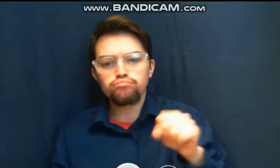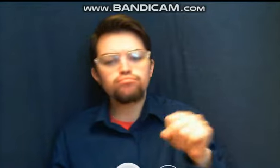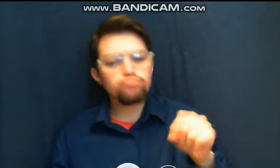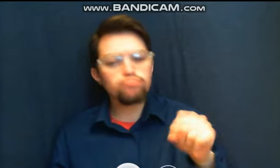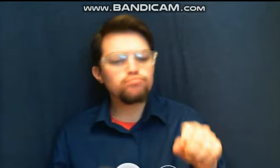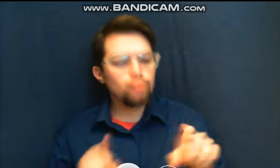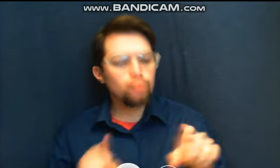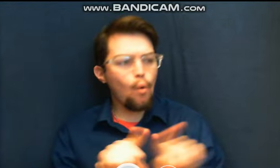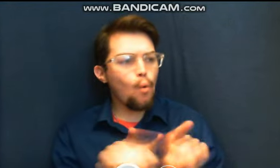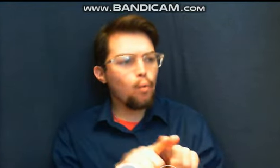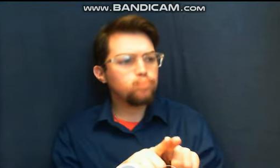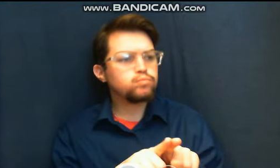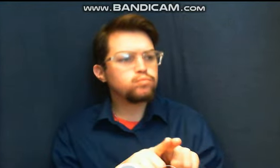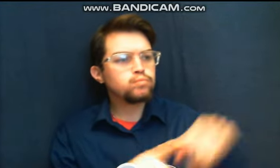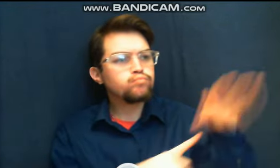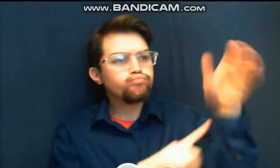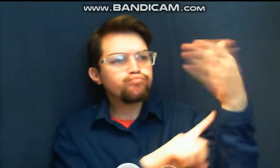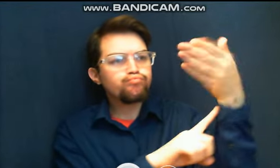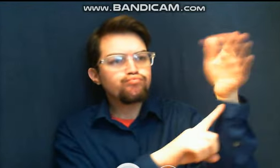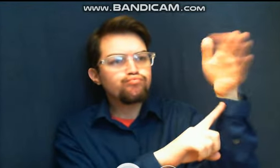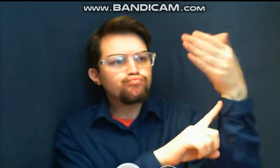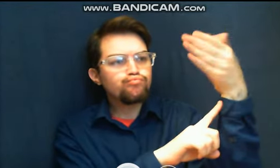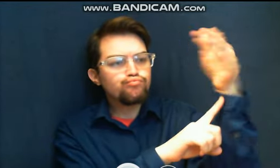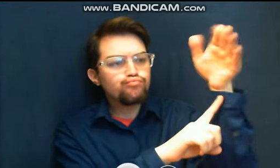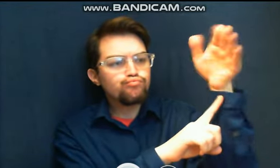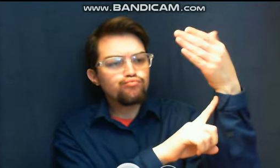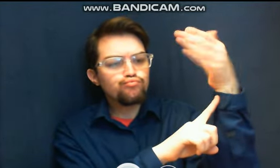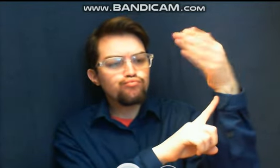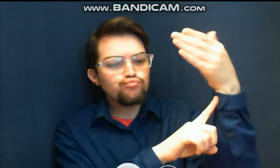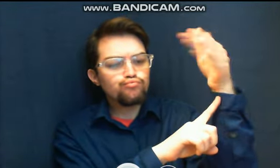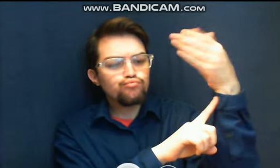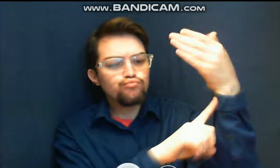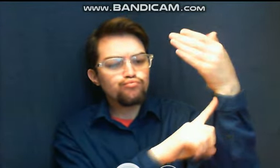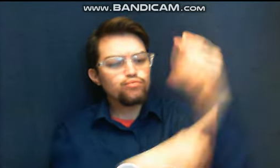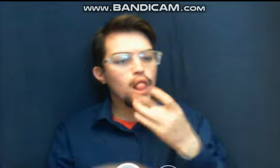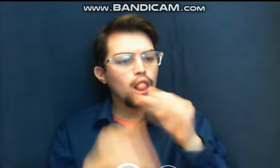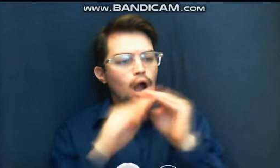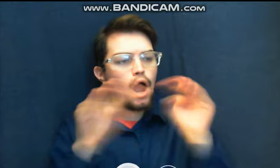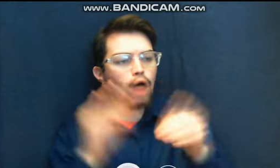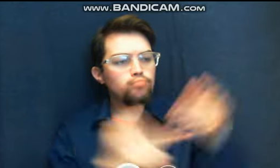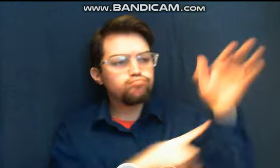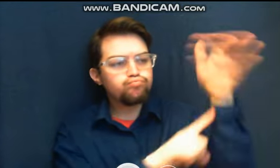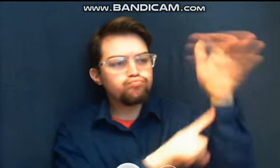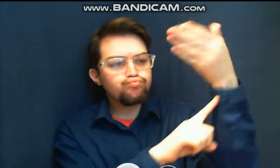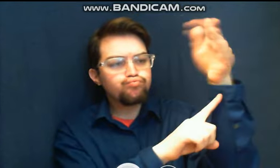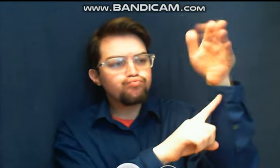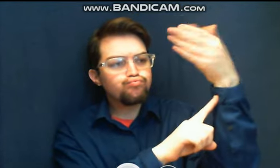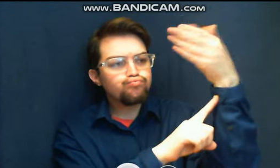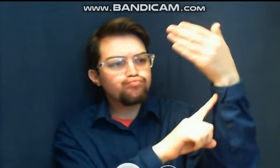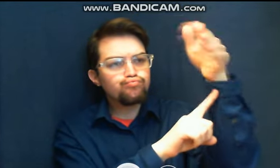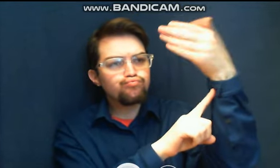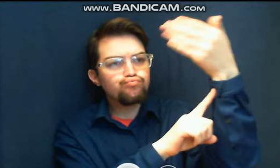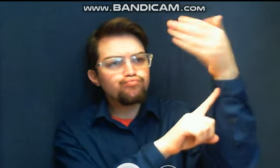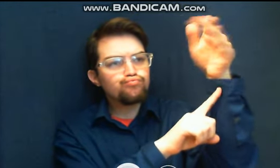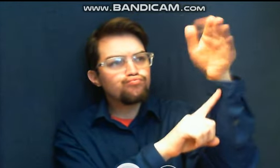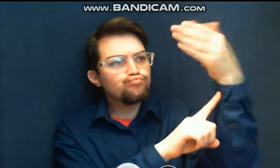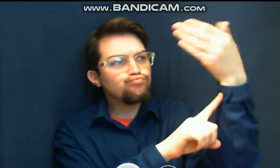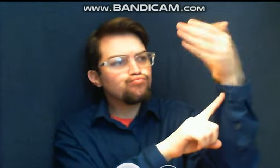here, is going to in wind, in the mountains, it's that air supply, so, well, also, this is the exit